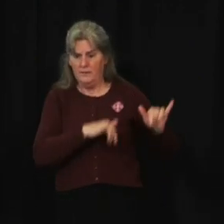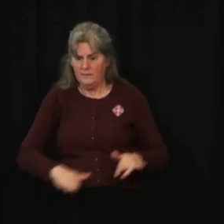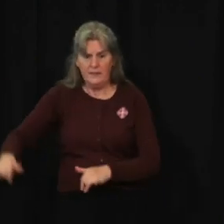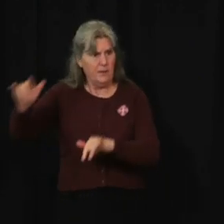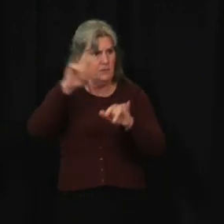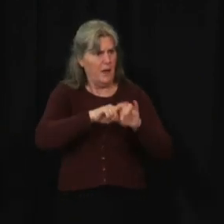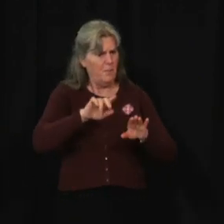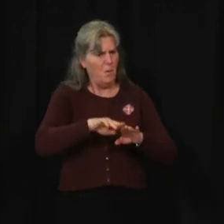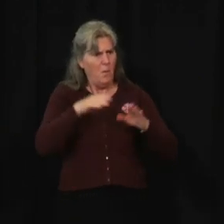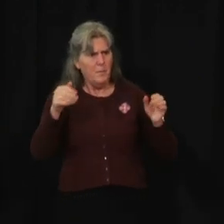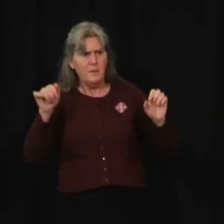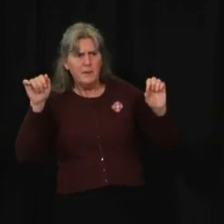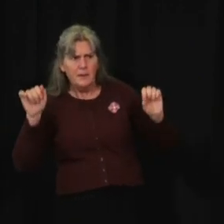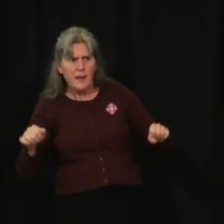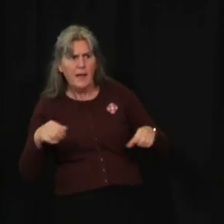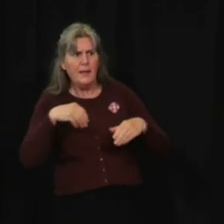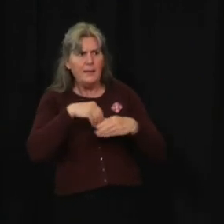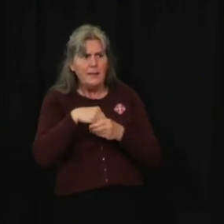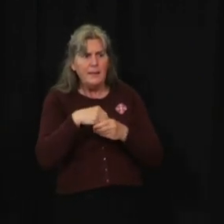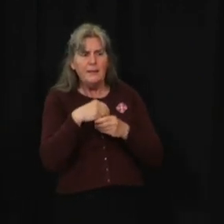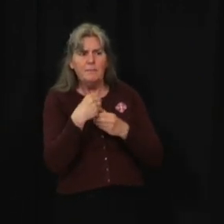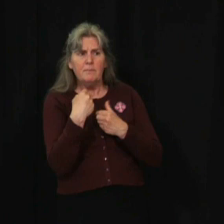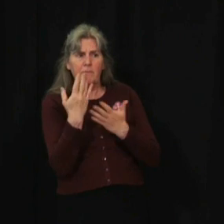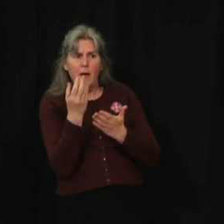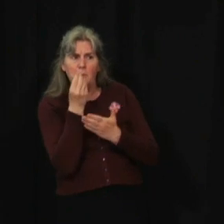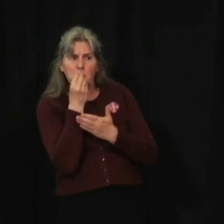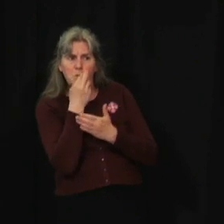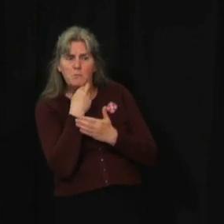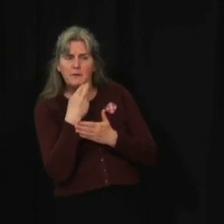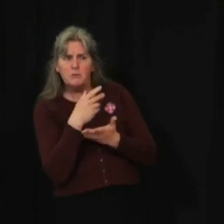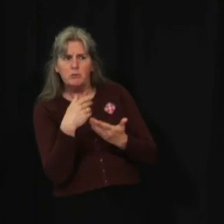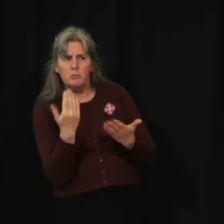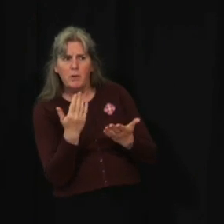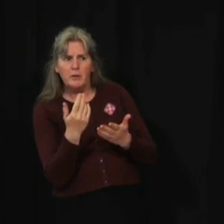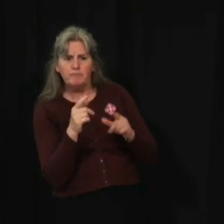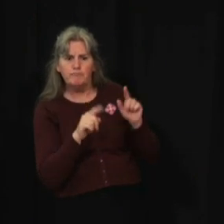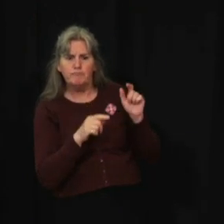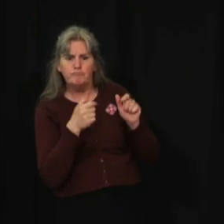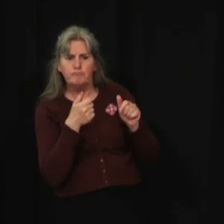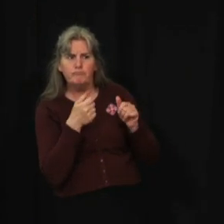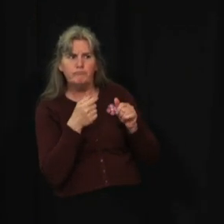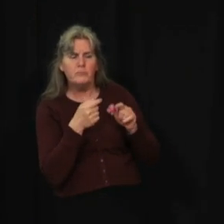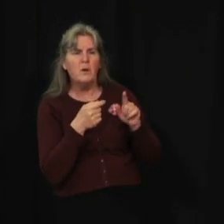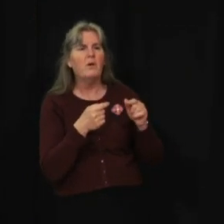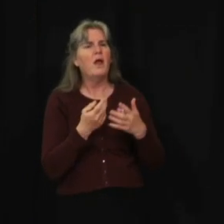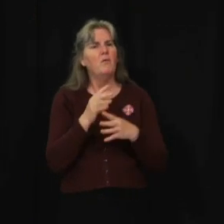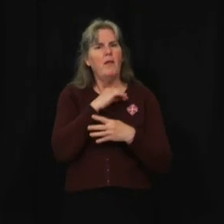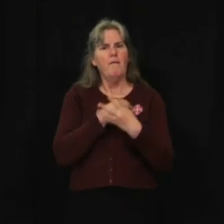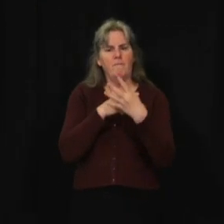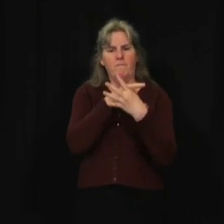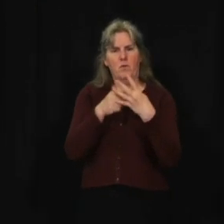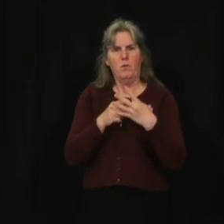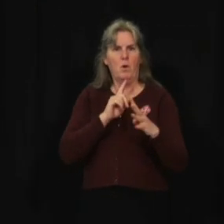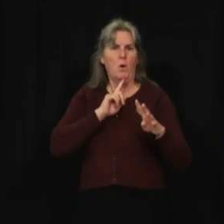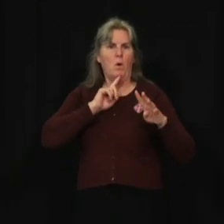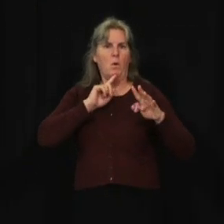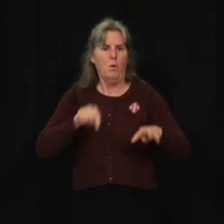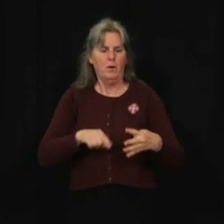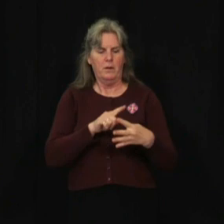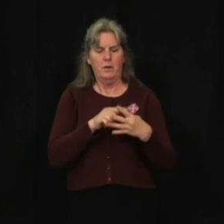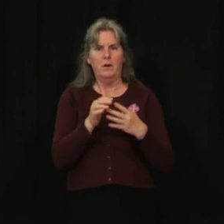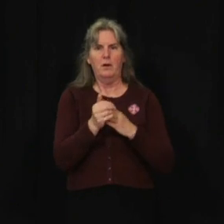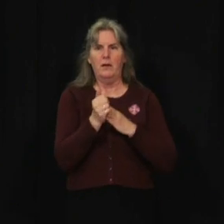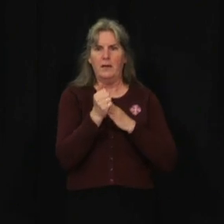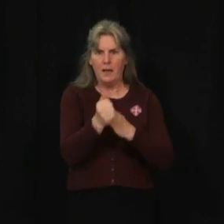restaurants who are dine-in only get those guidelines? So 4 elements really: order,